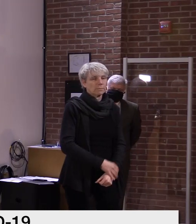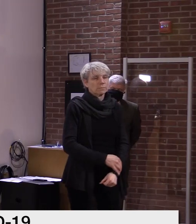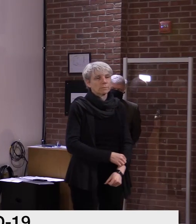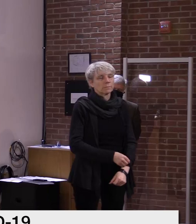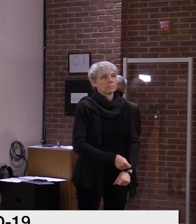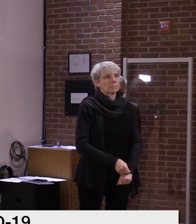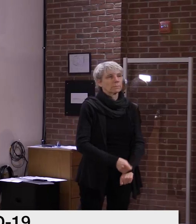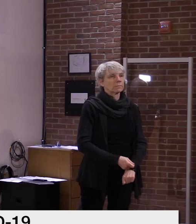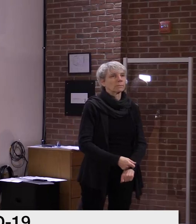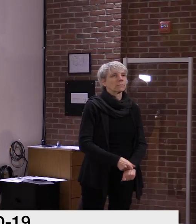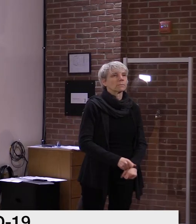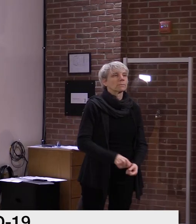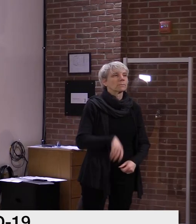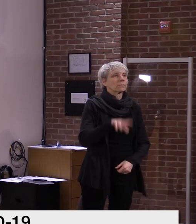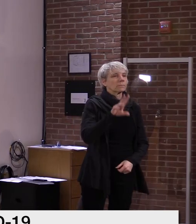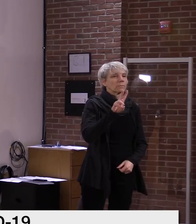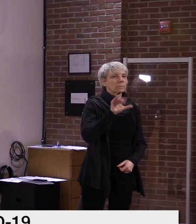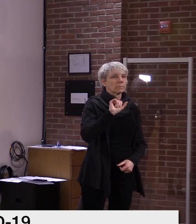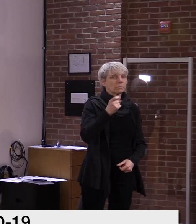Kat, WCAX.